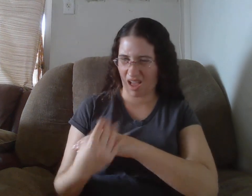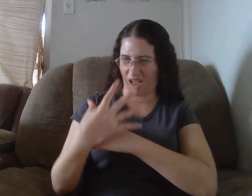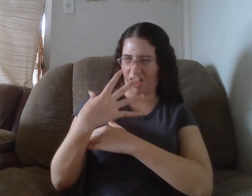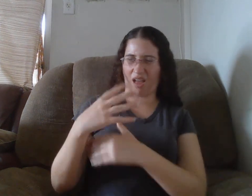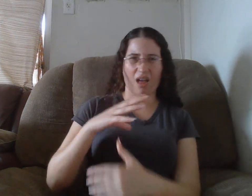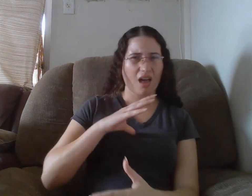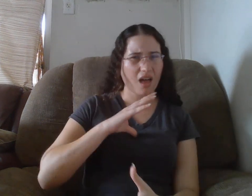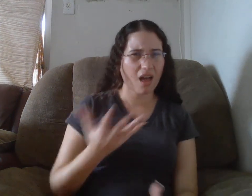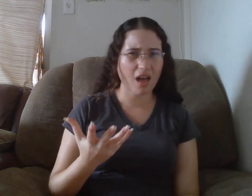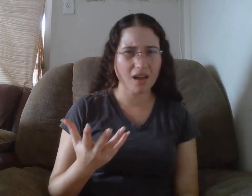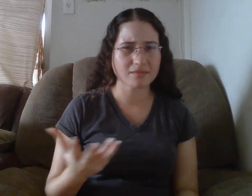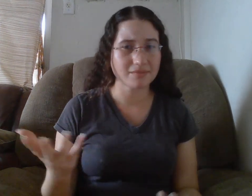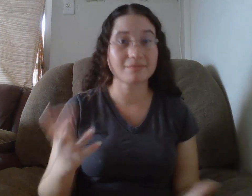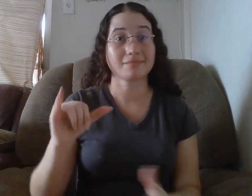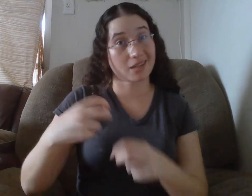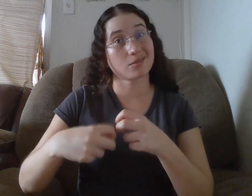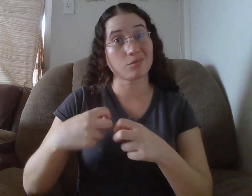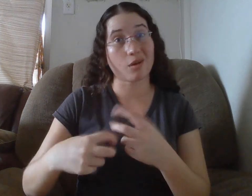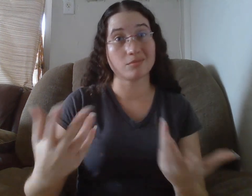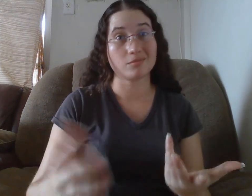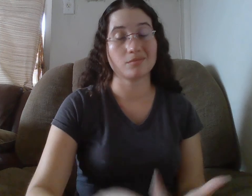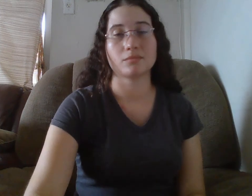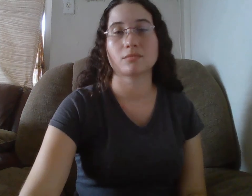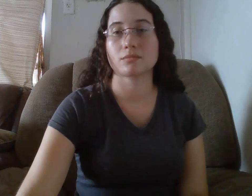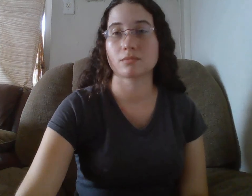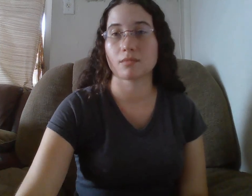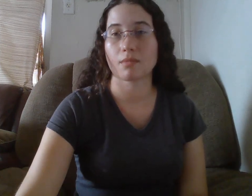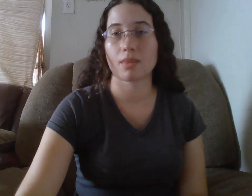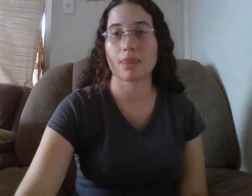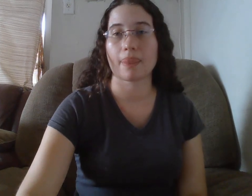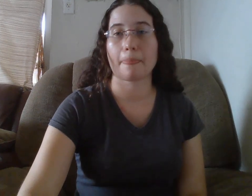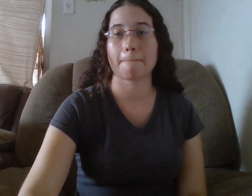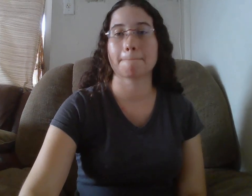This is an issue. And you know what else we learned was